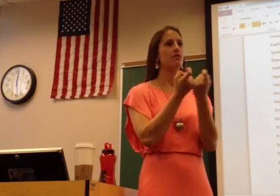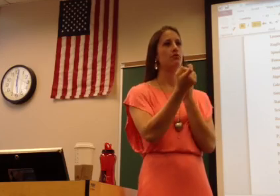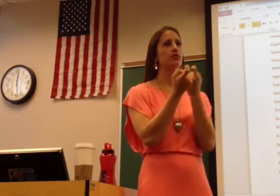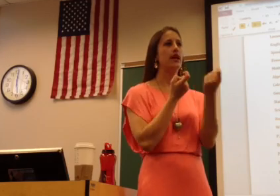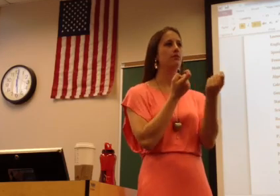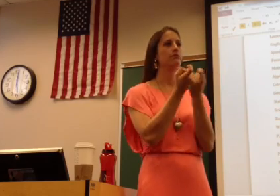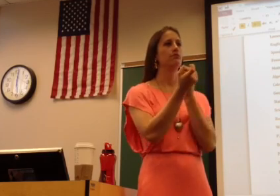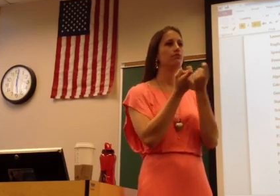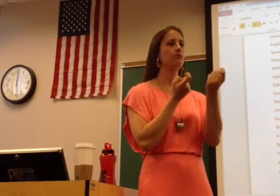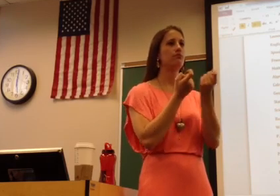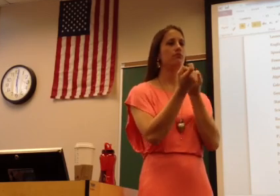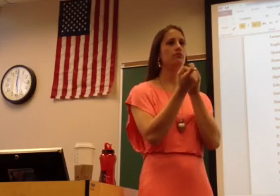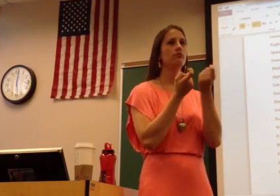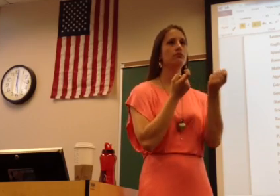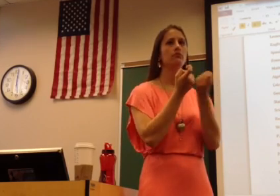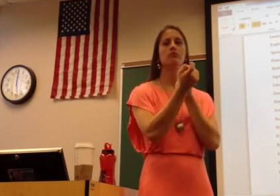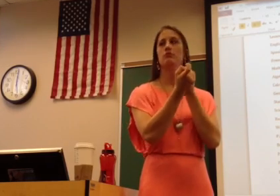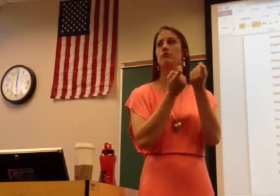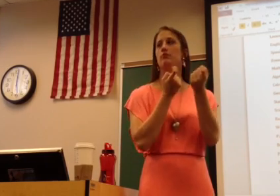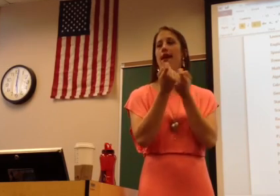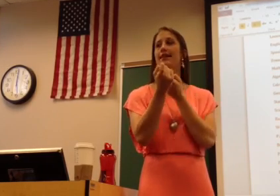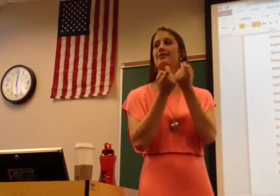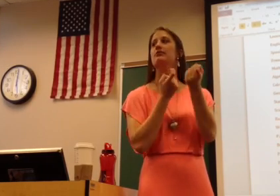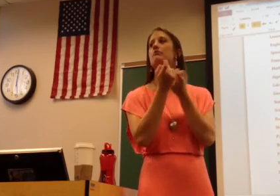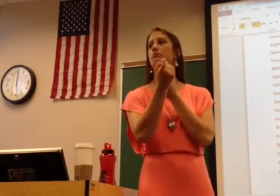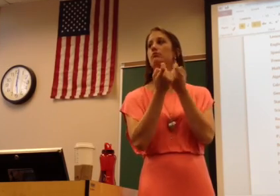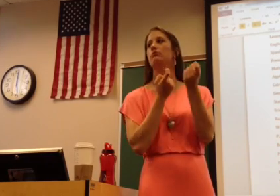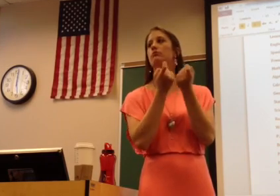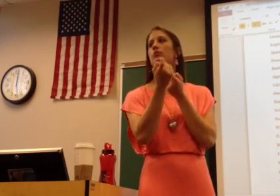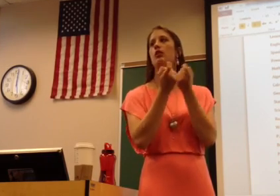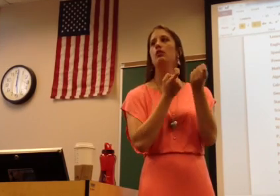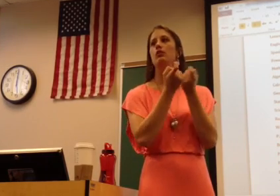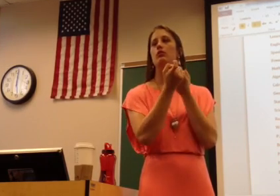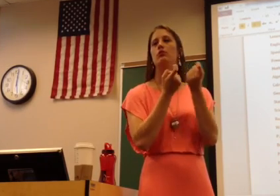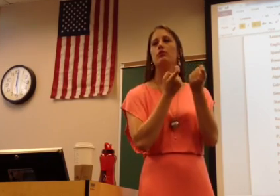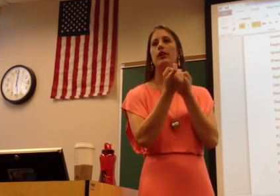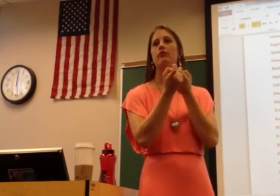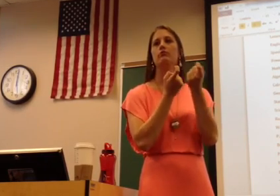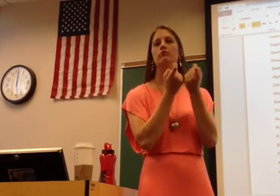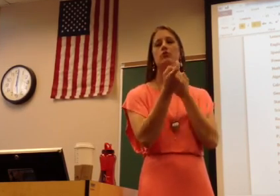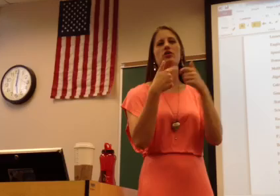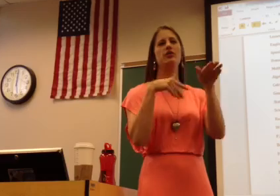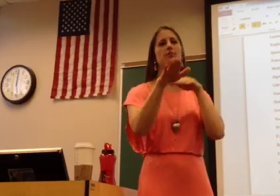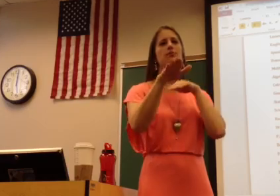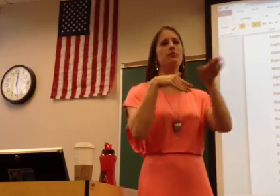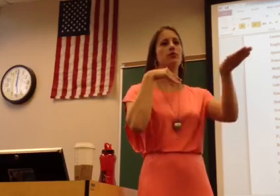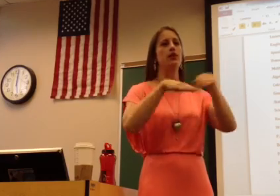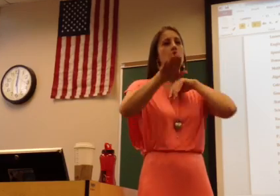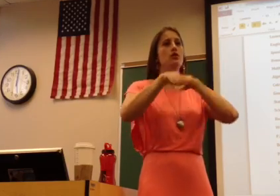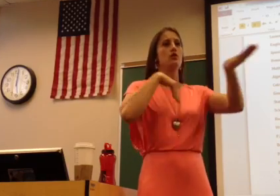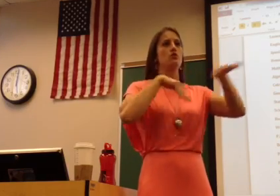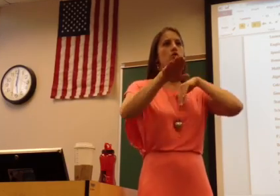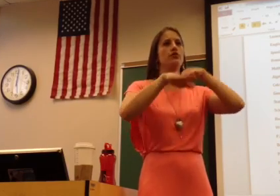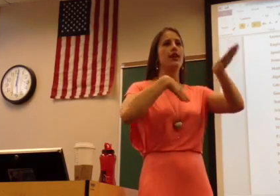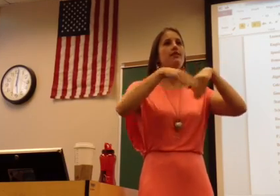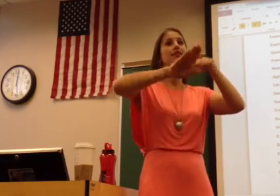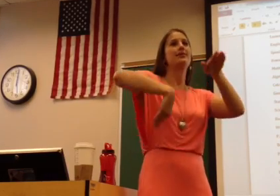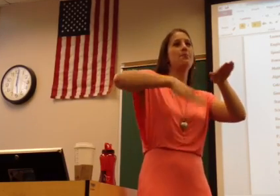Roller skate. Is that X? Or no? X's. X's. Roller skate. You're gonna see it. People do like roller skate,